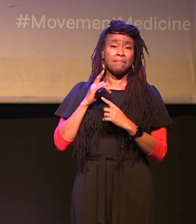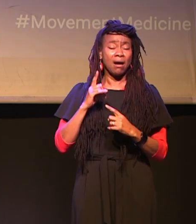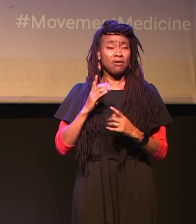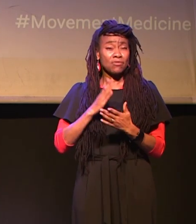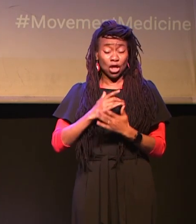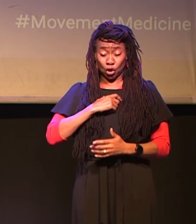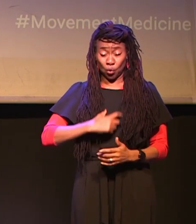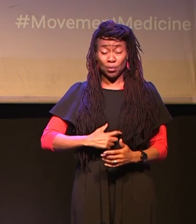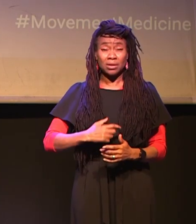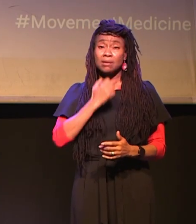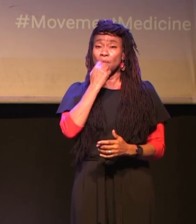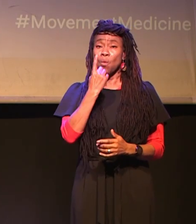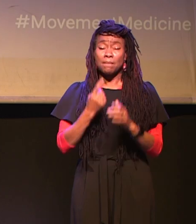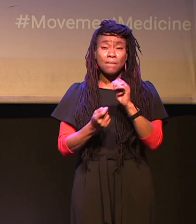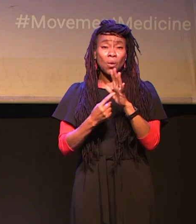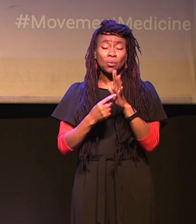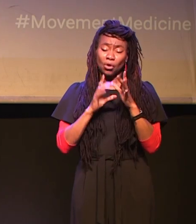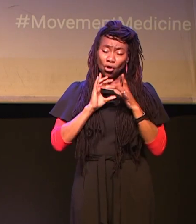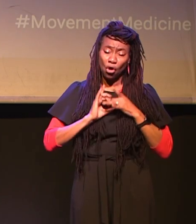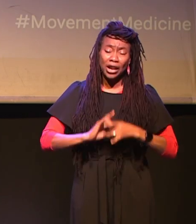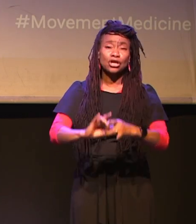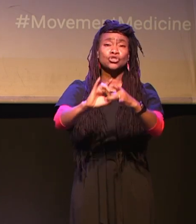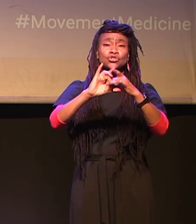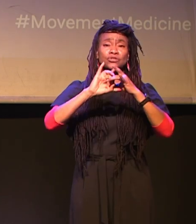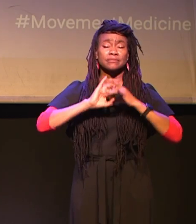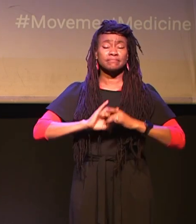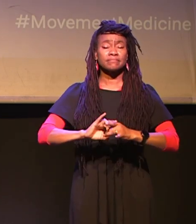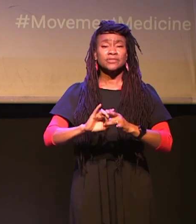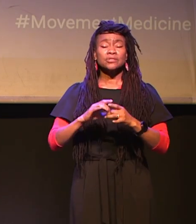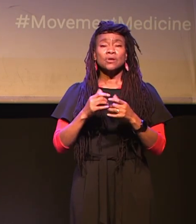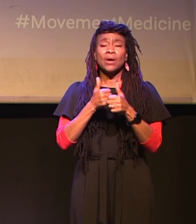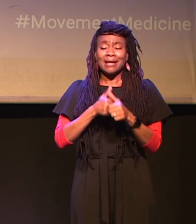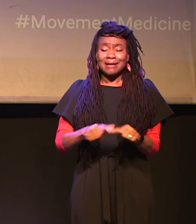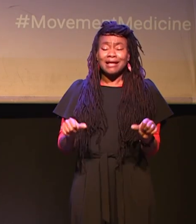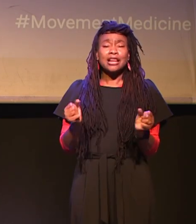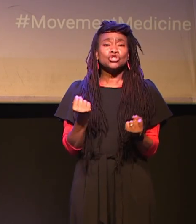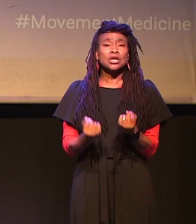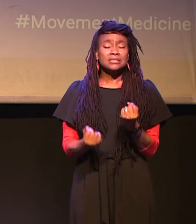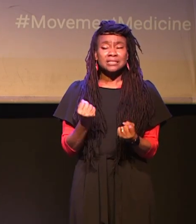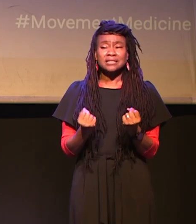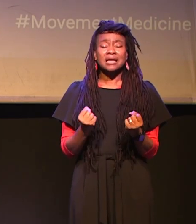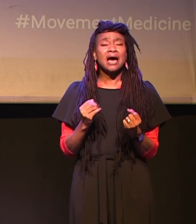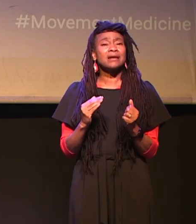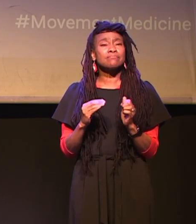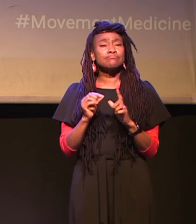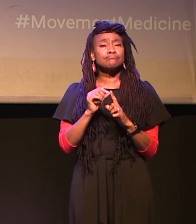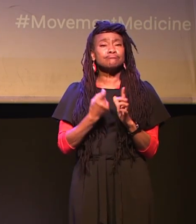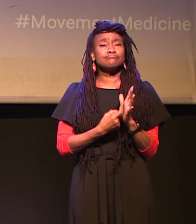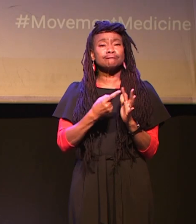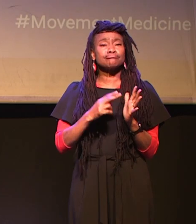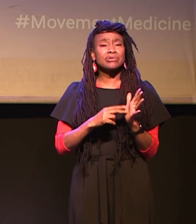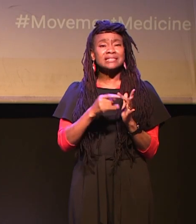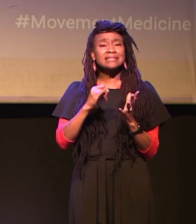so a lot of what we're doing at Healing Justice in Prentis's work, I work with Marai and many of